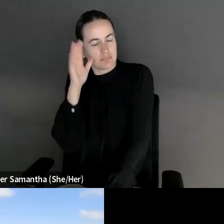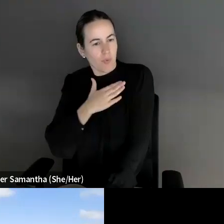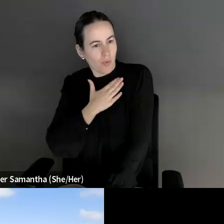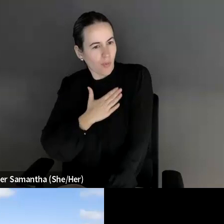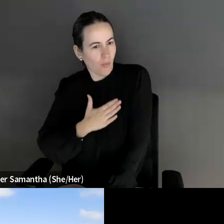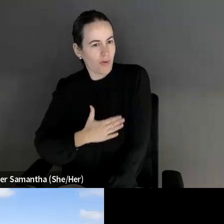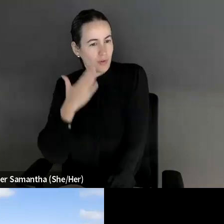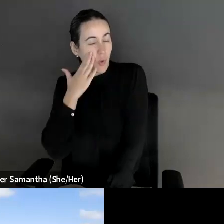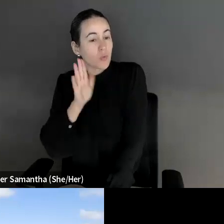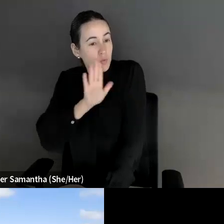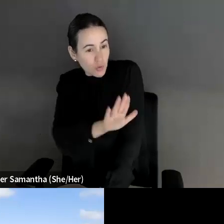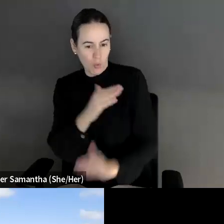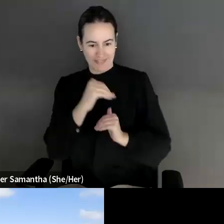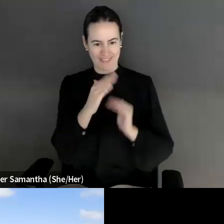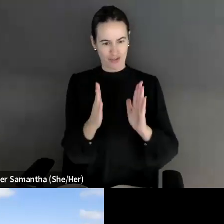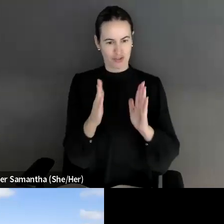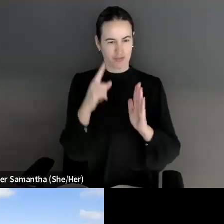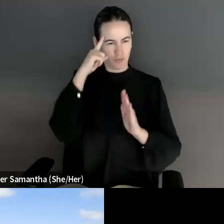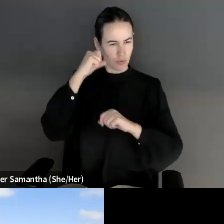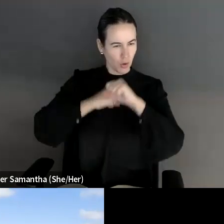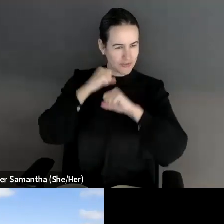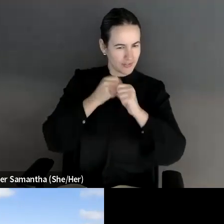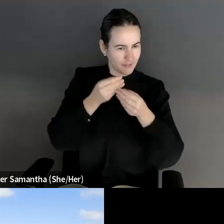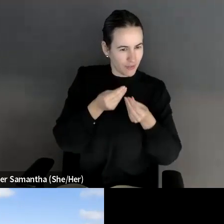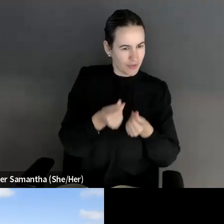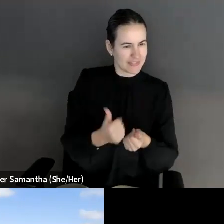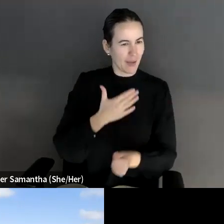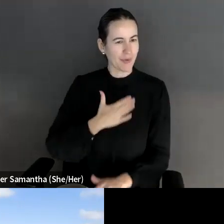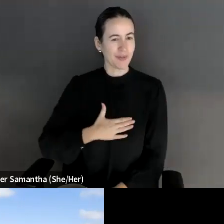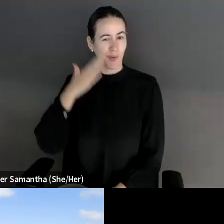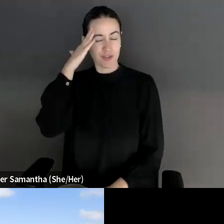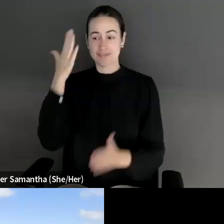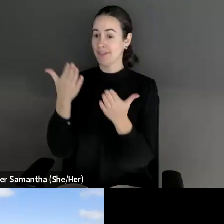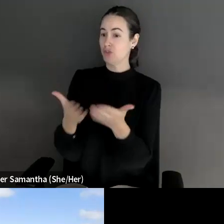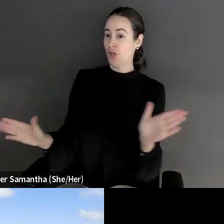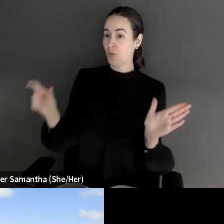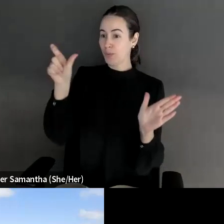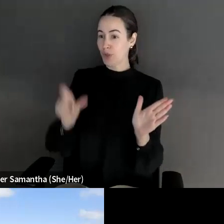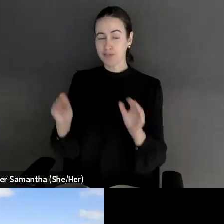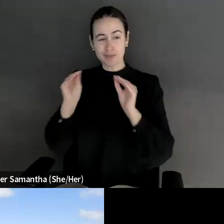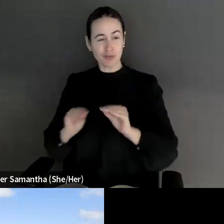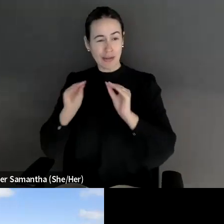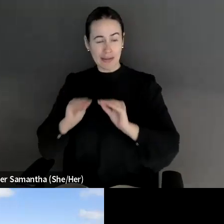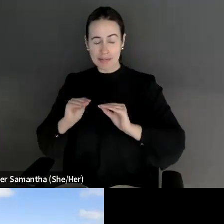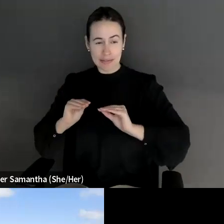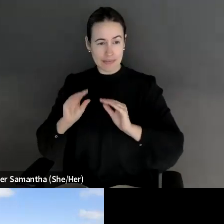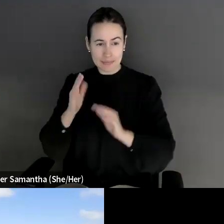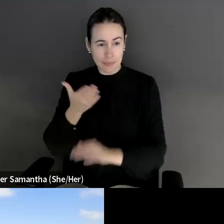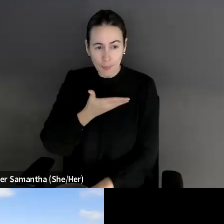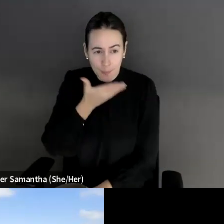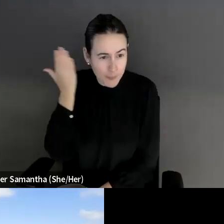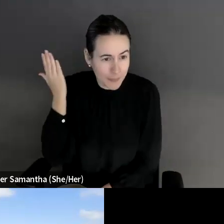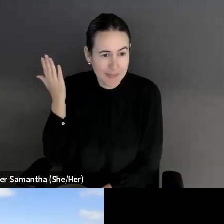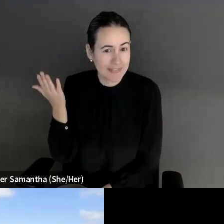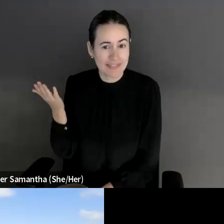guess, cognitive fluency. I'm curious how the innocent, untrained person on the road would score